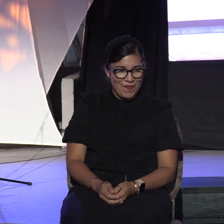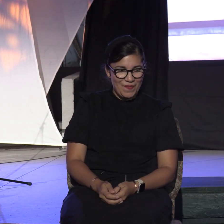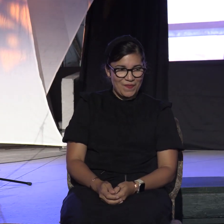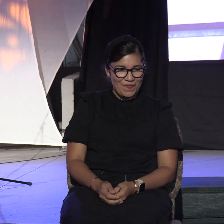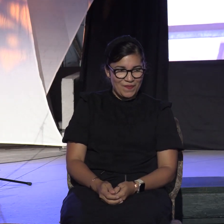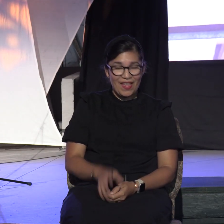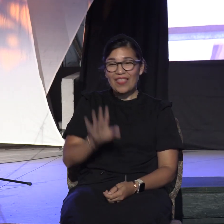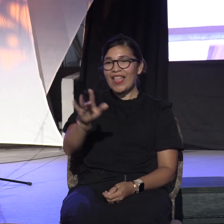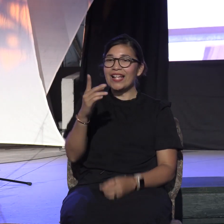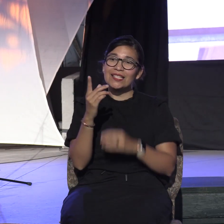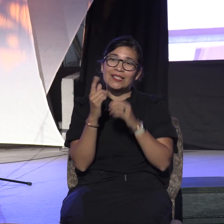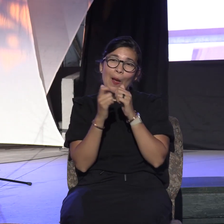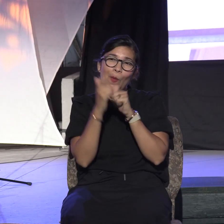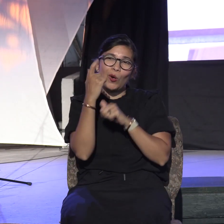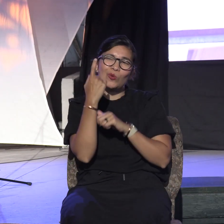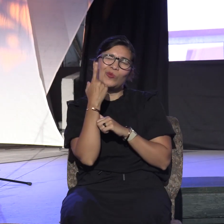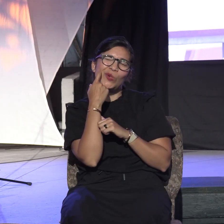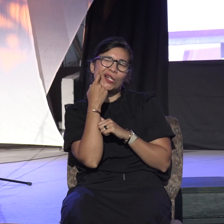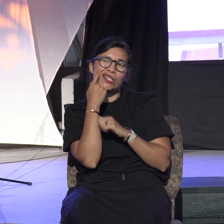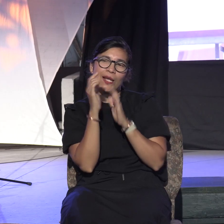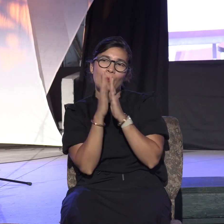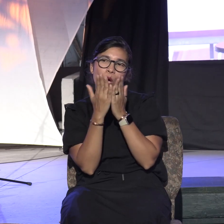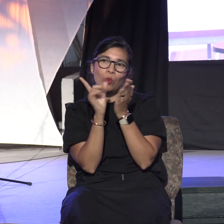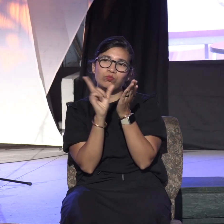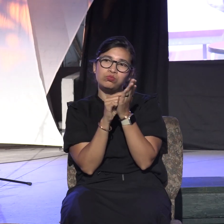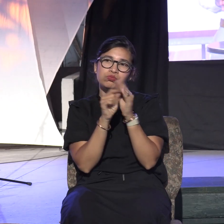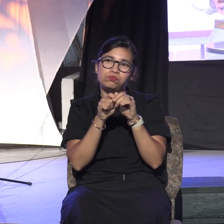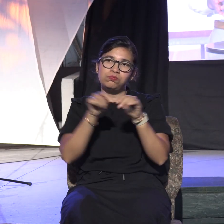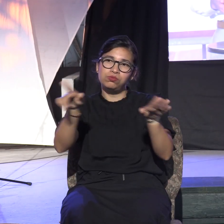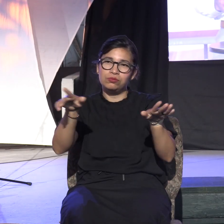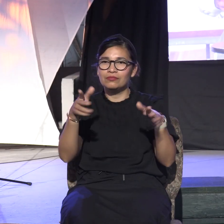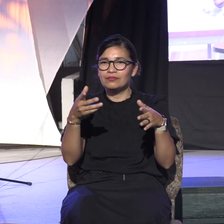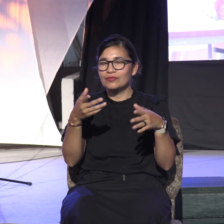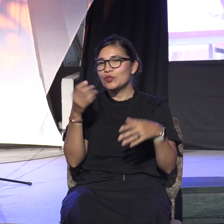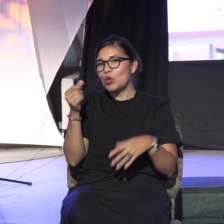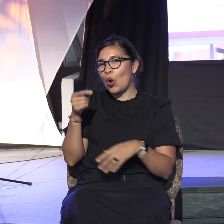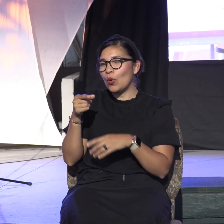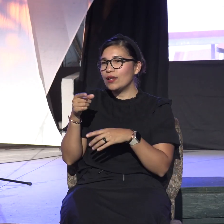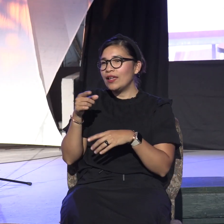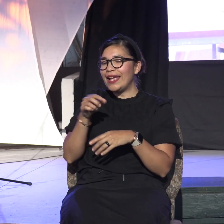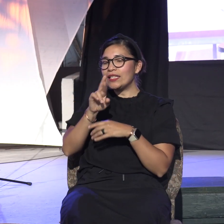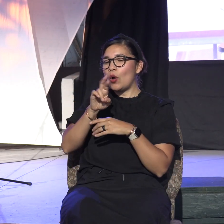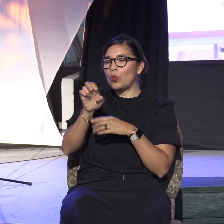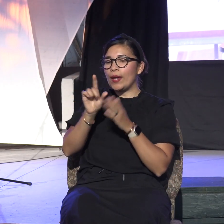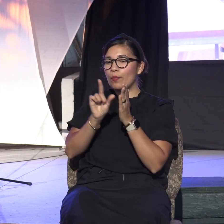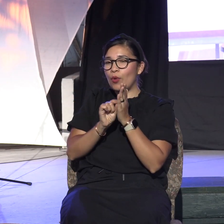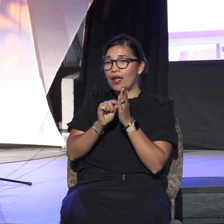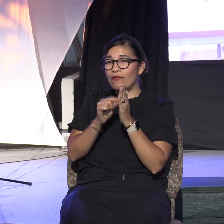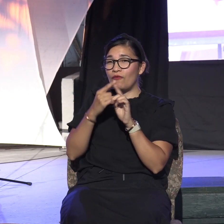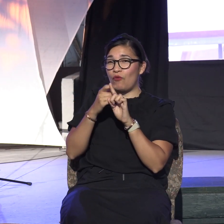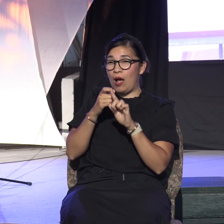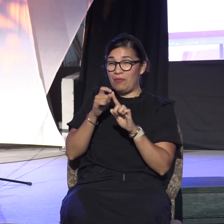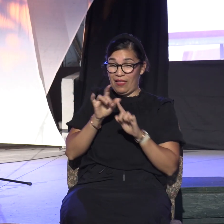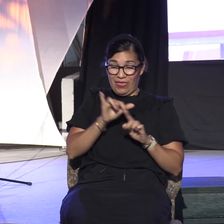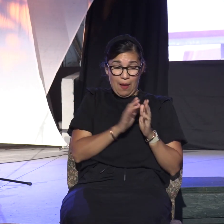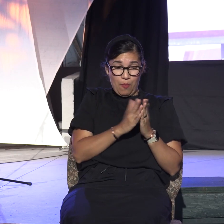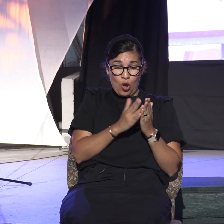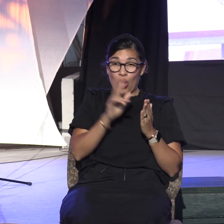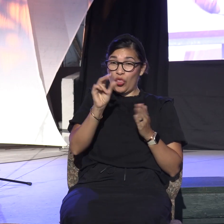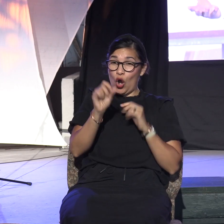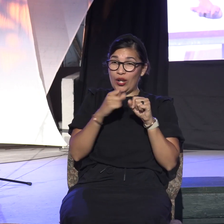30 years ago, and it's coming out again as the youth devotional. And so if you're interested, or if you ever need to give